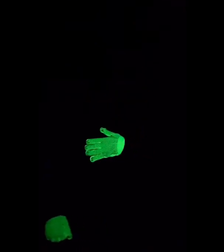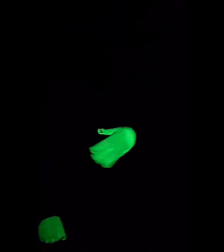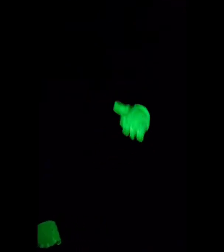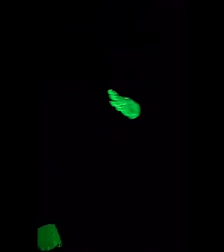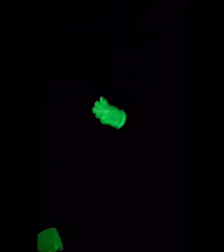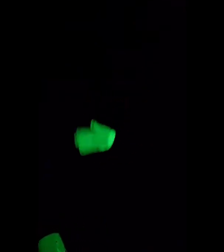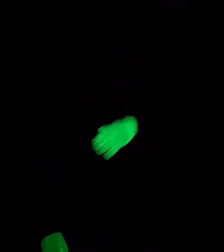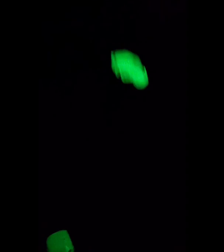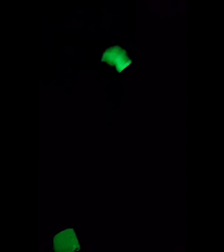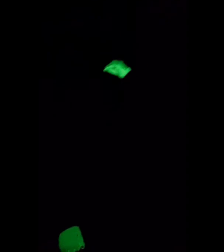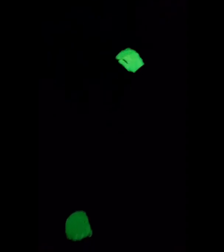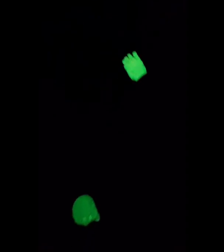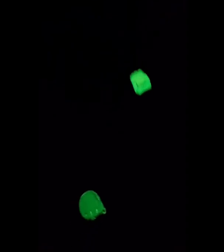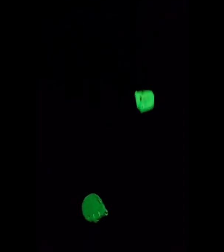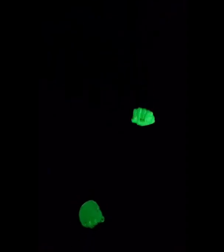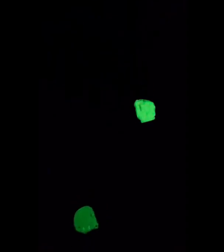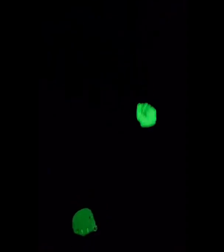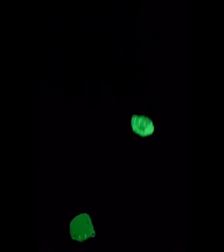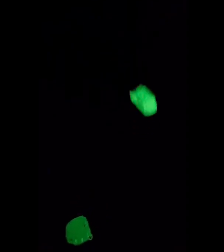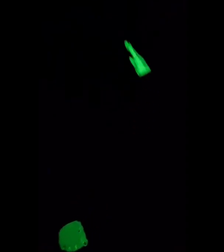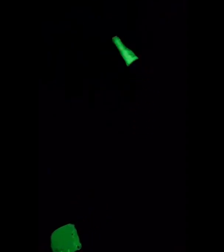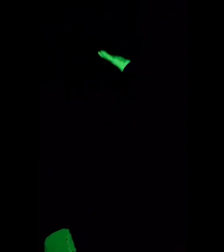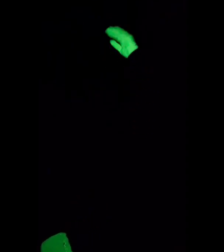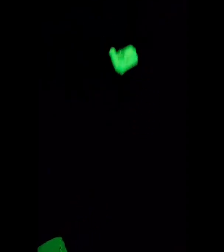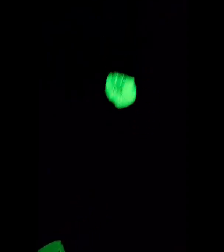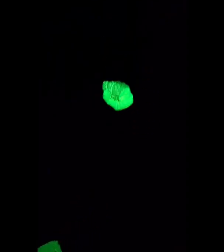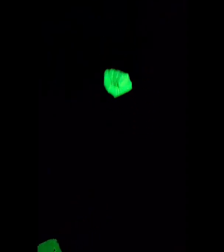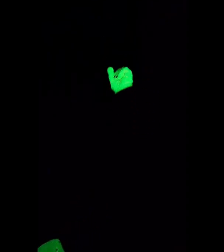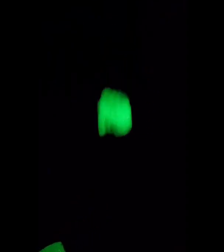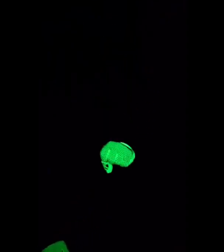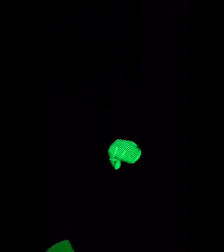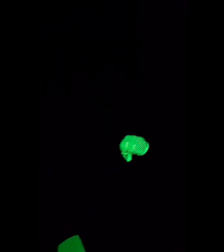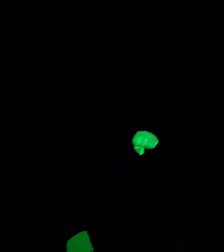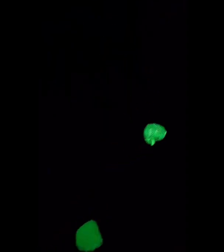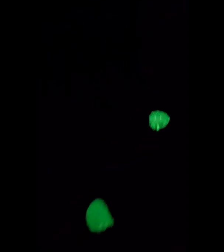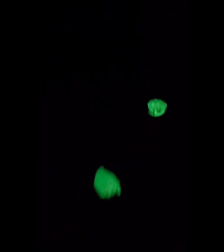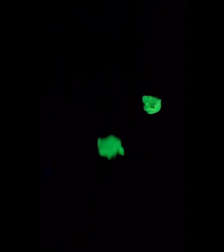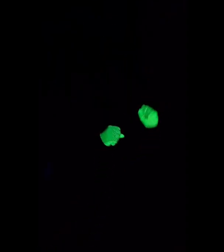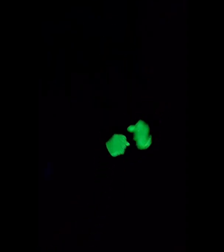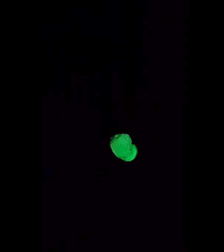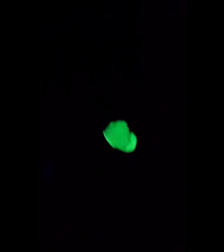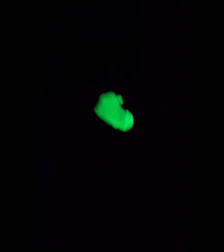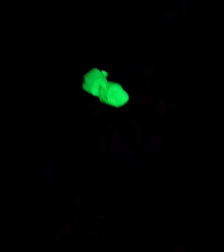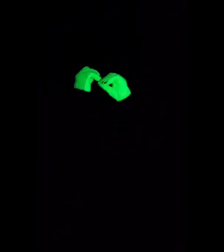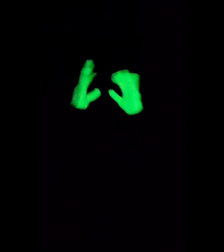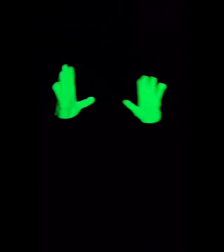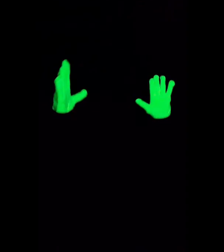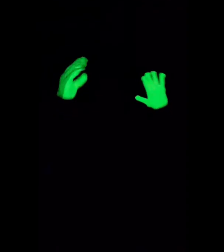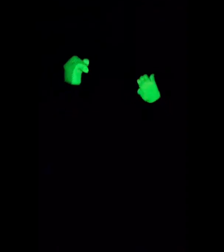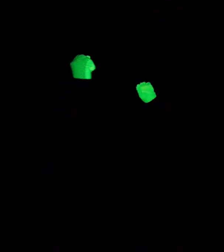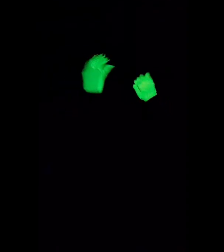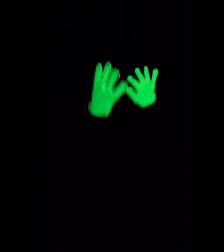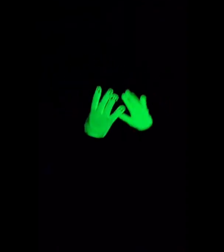I know you're able But I know you can Save through the fire with your